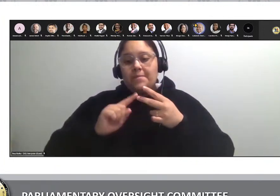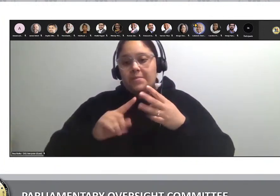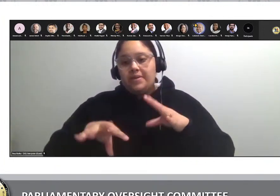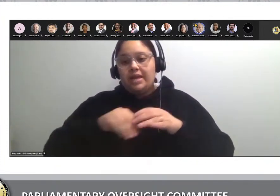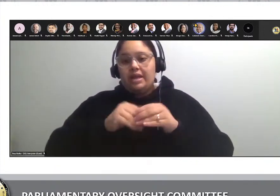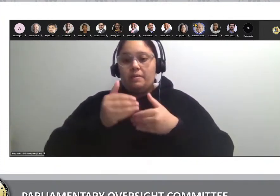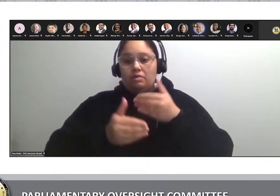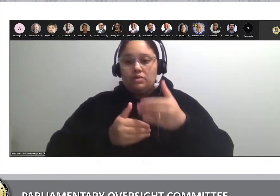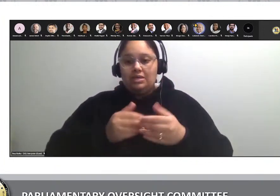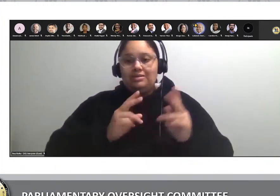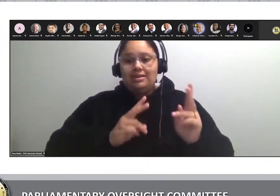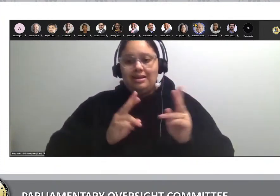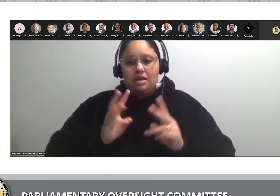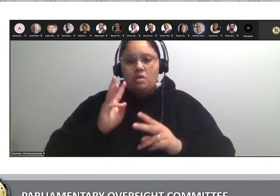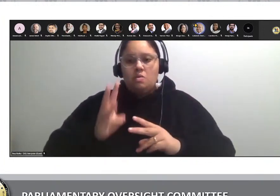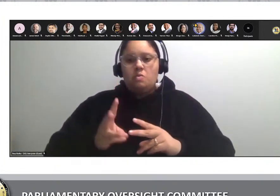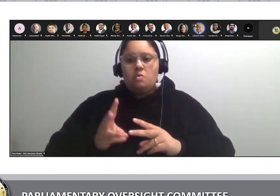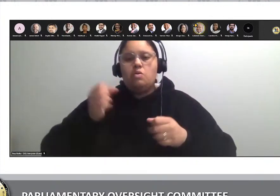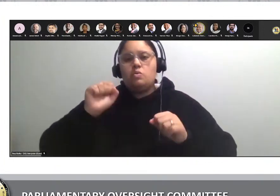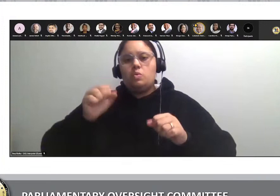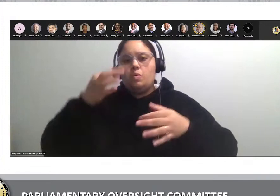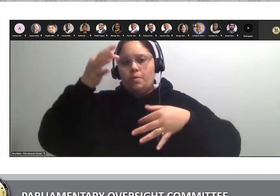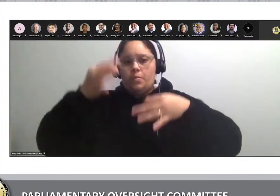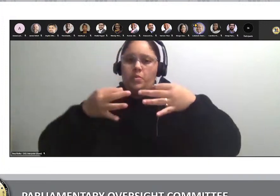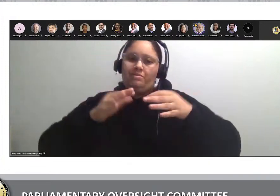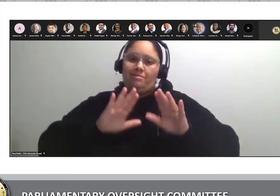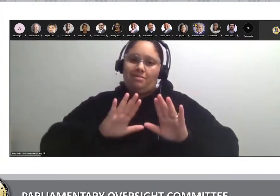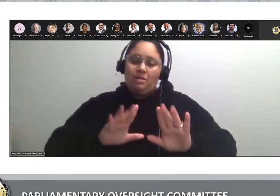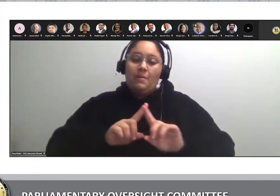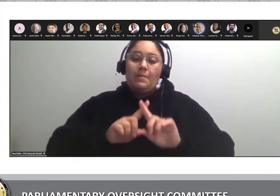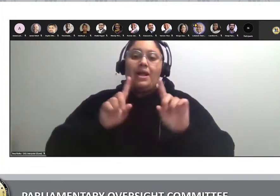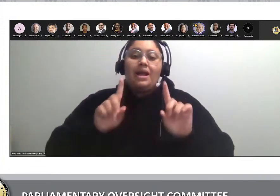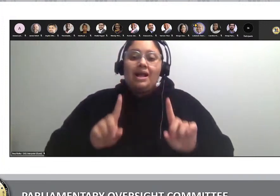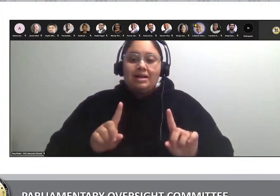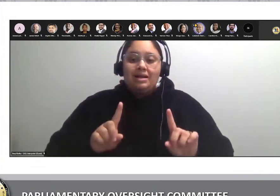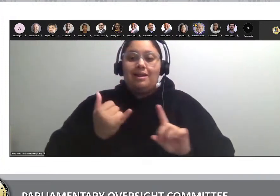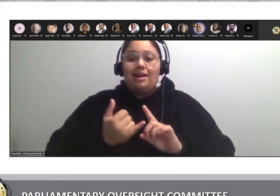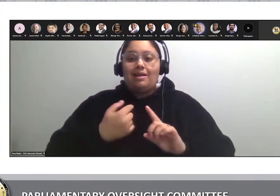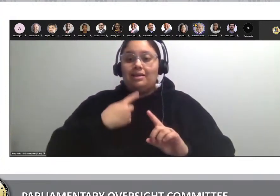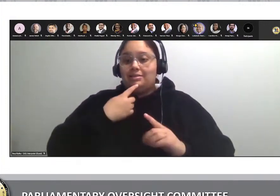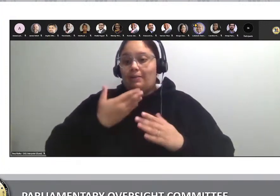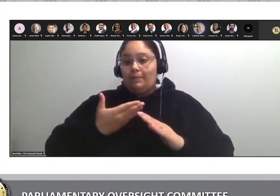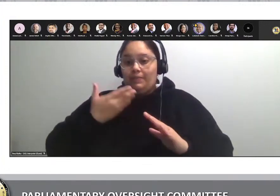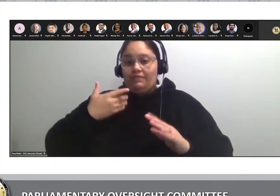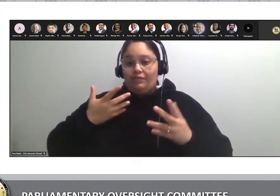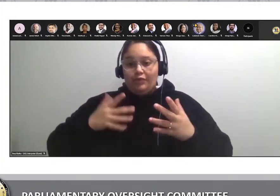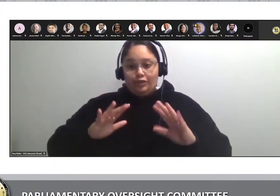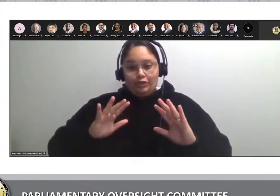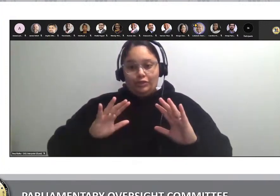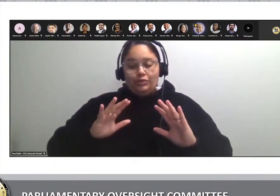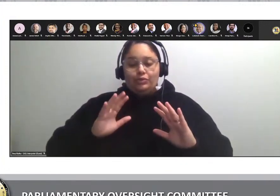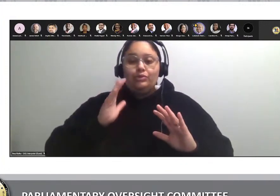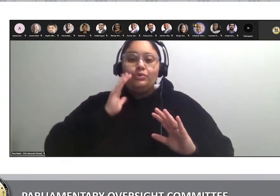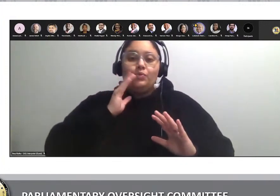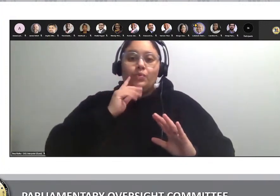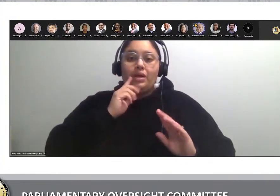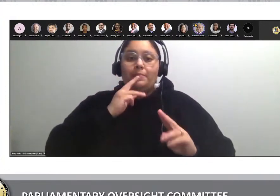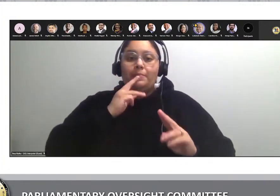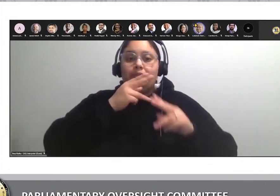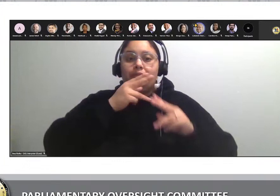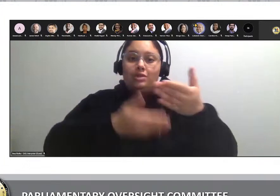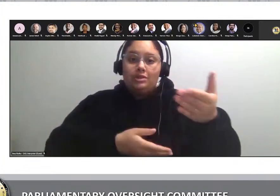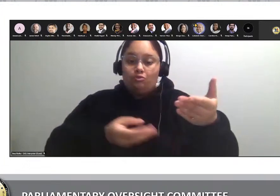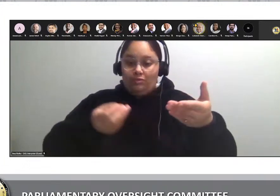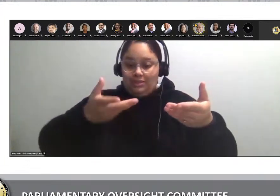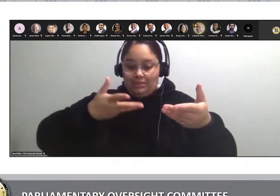process, again, will be political. However, as I've said before, when the petition is